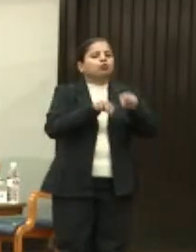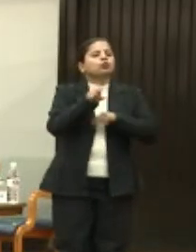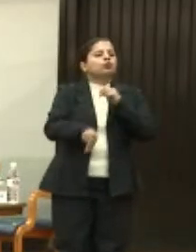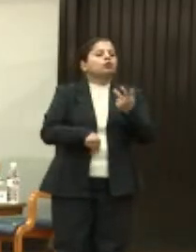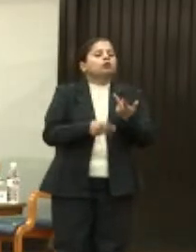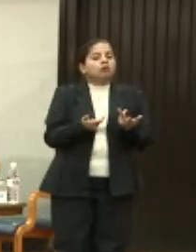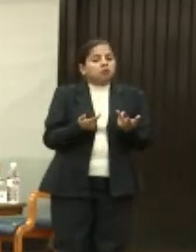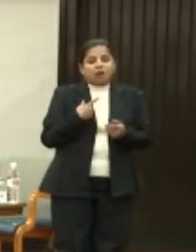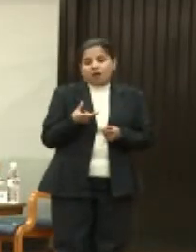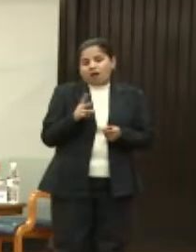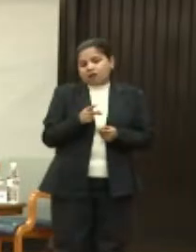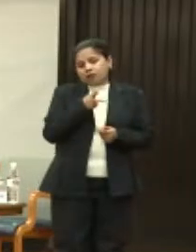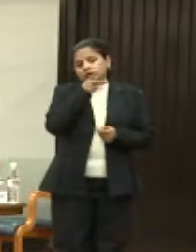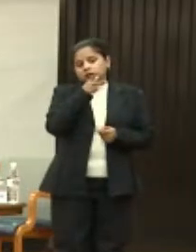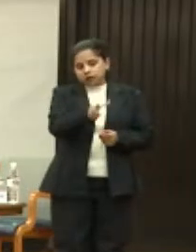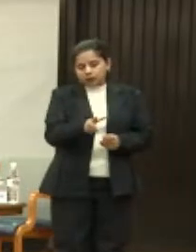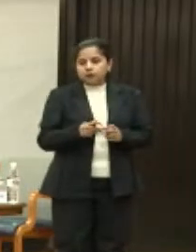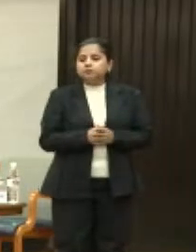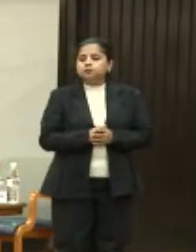I repeat what I said.